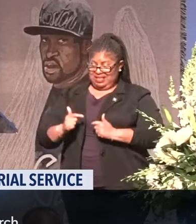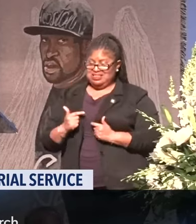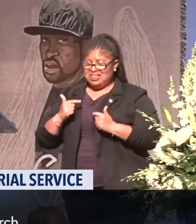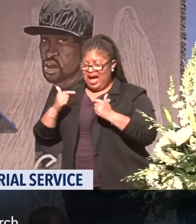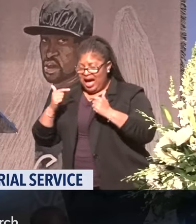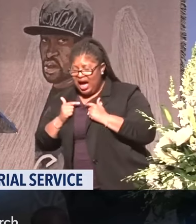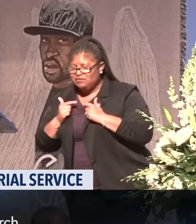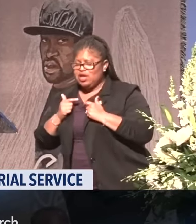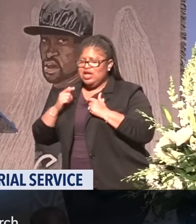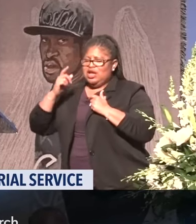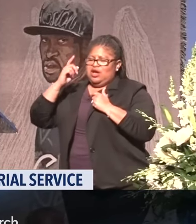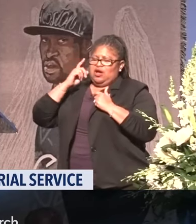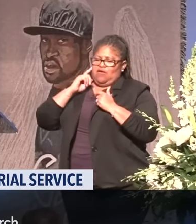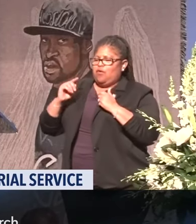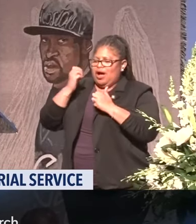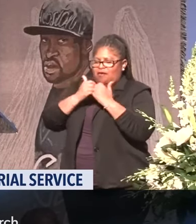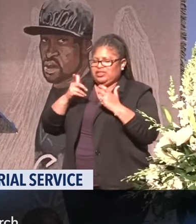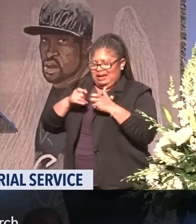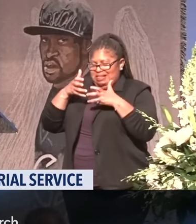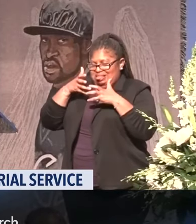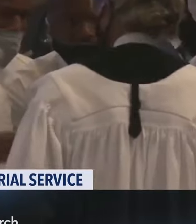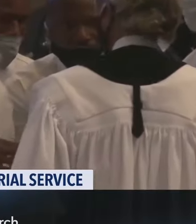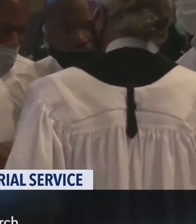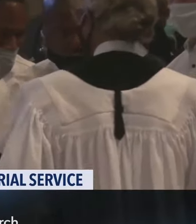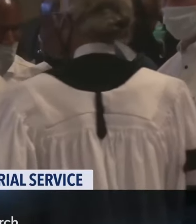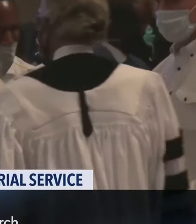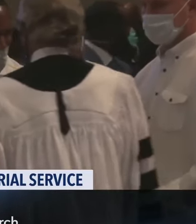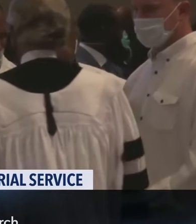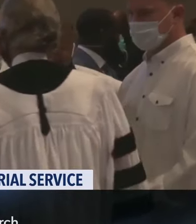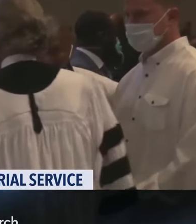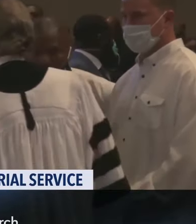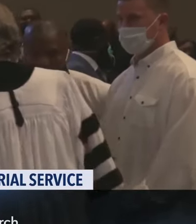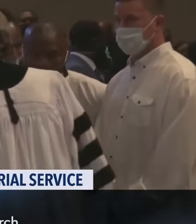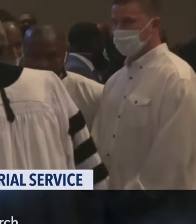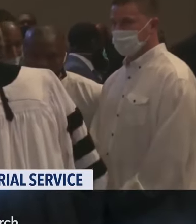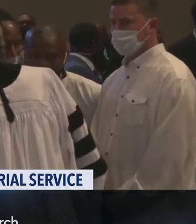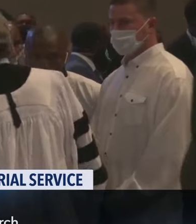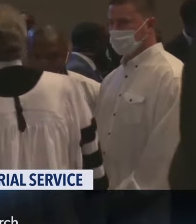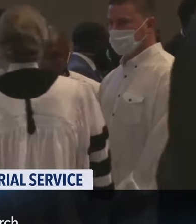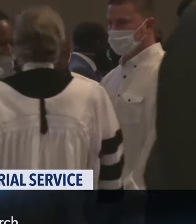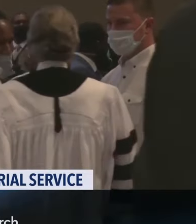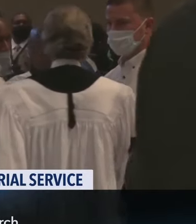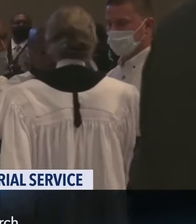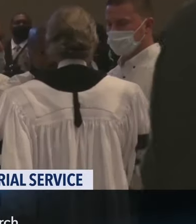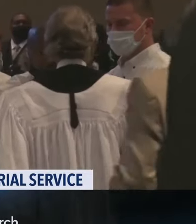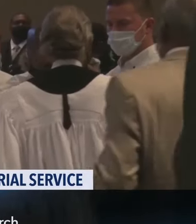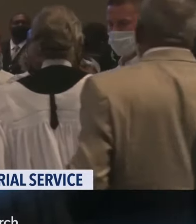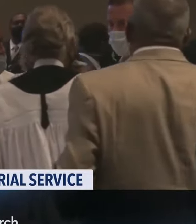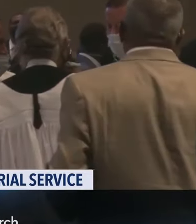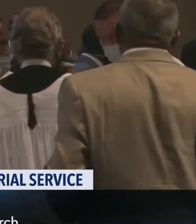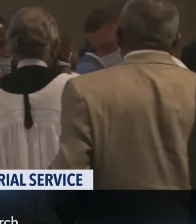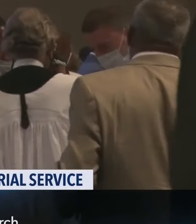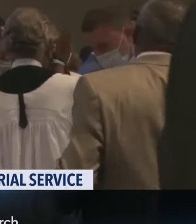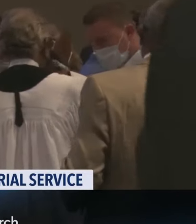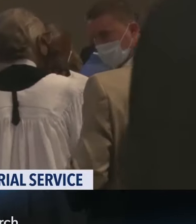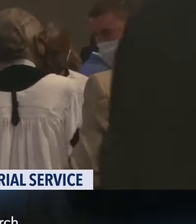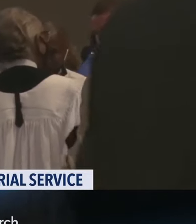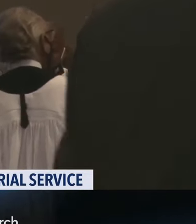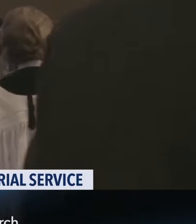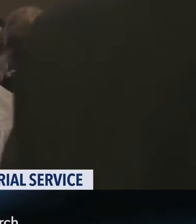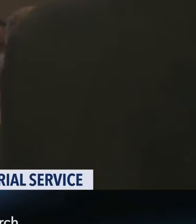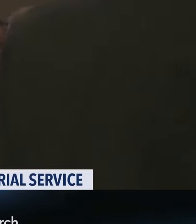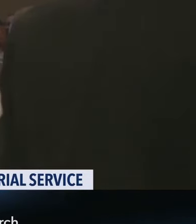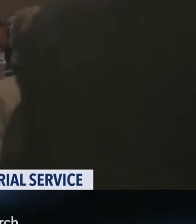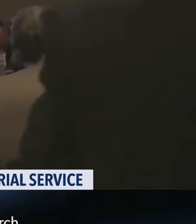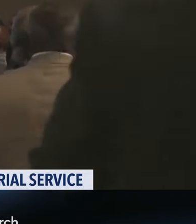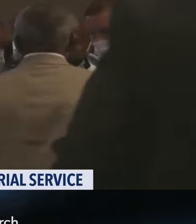for his legacy, and for his memory. As we prepare to leave from this place, there are a few matters of order that must